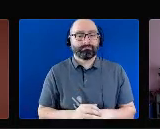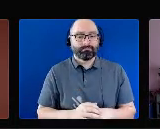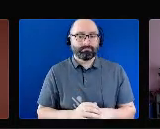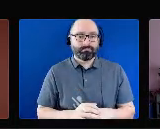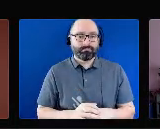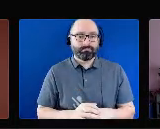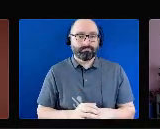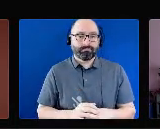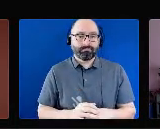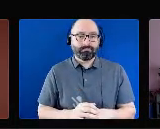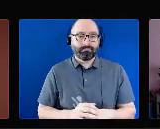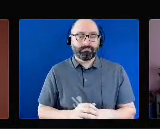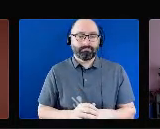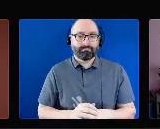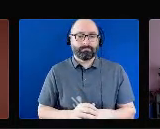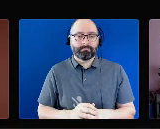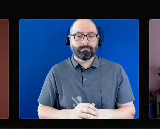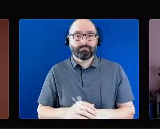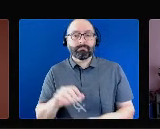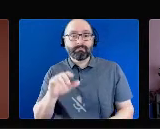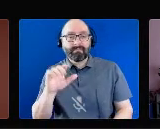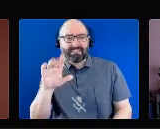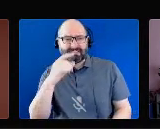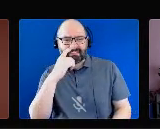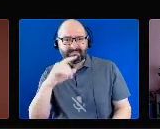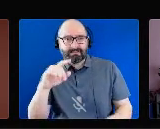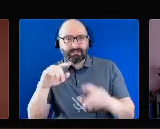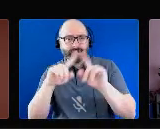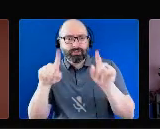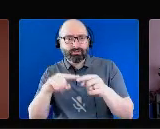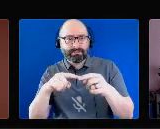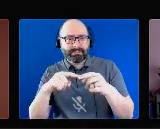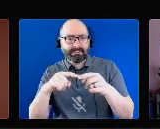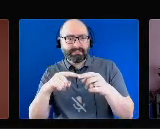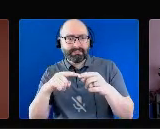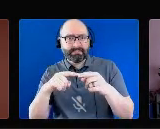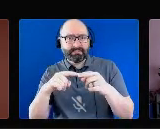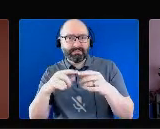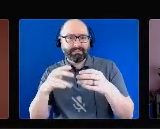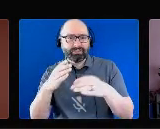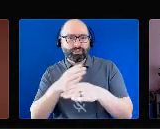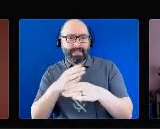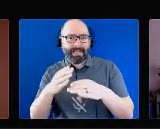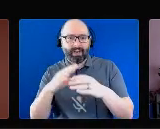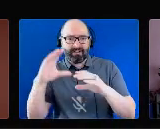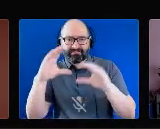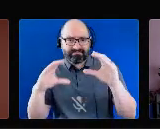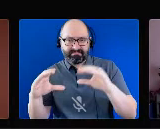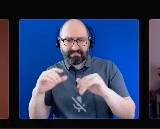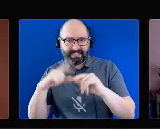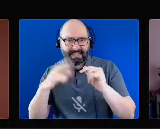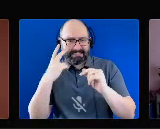Hey, Lusen, can Yes. you your screen sharing down so everybody can see you bigger? Yeah, that is a great idea.